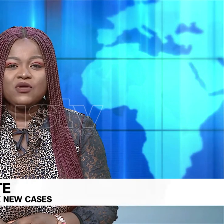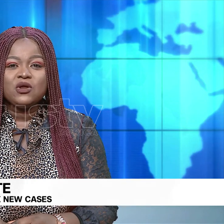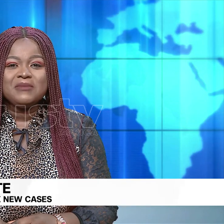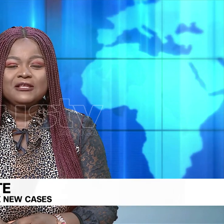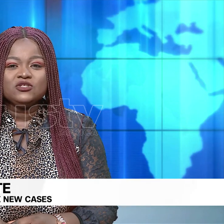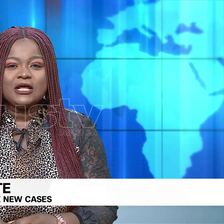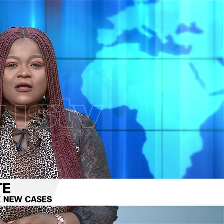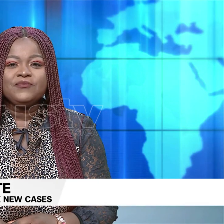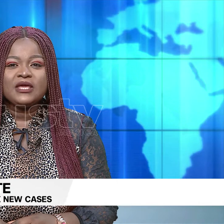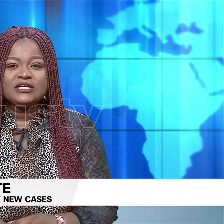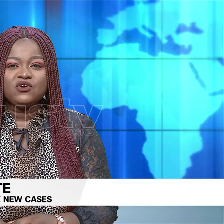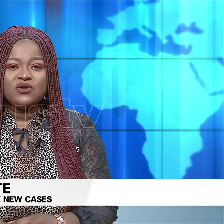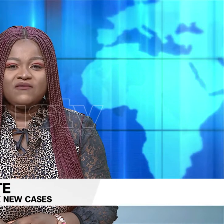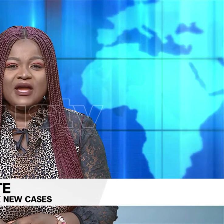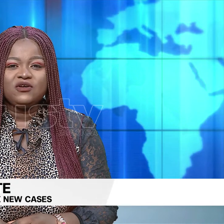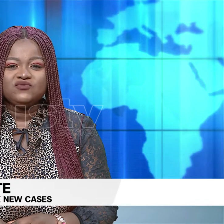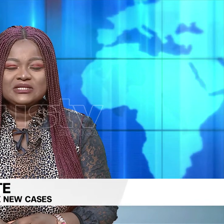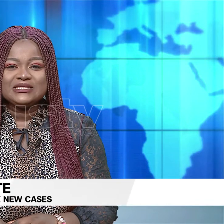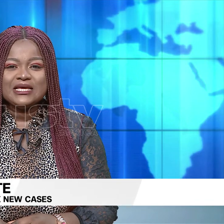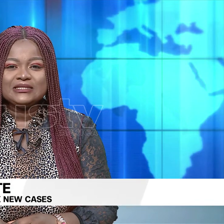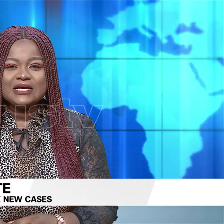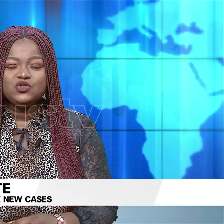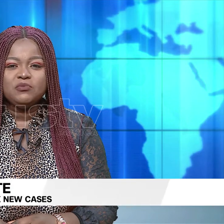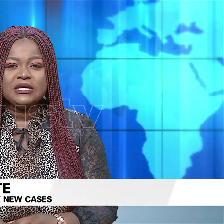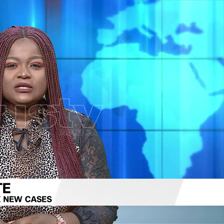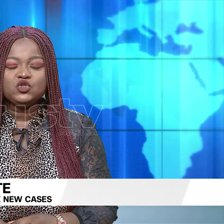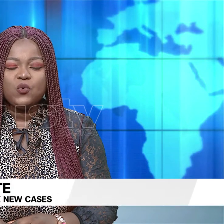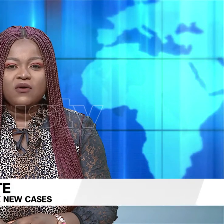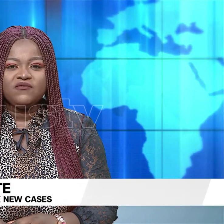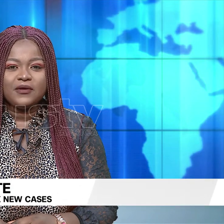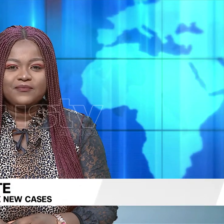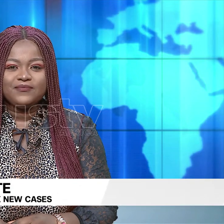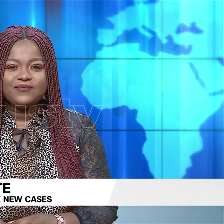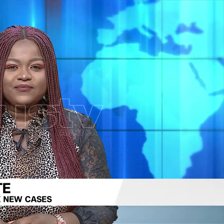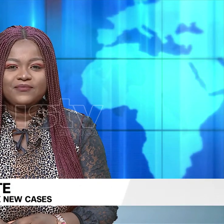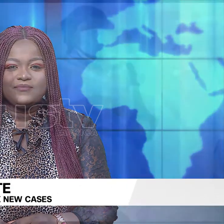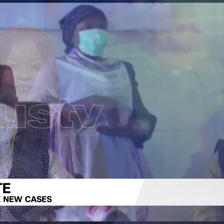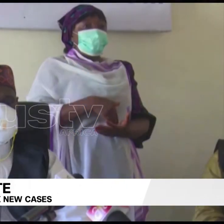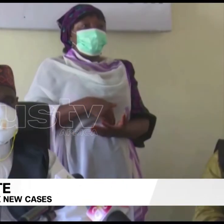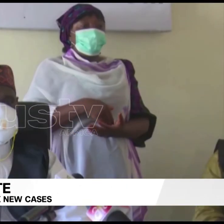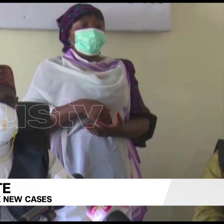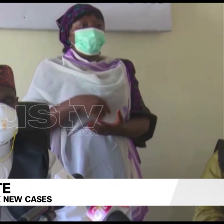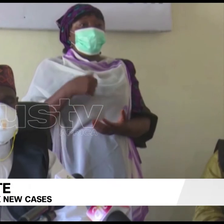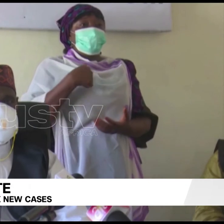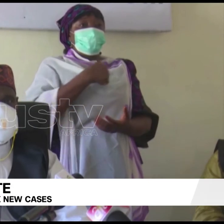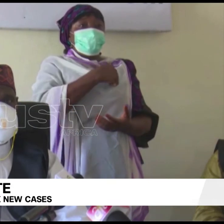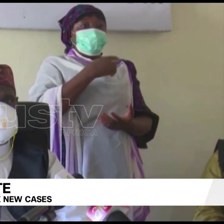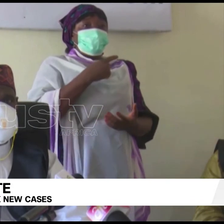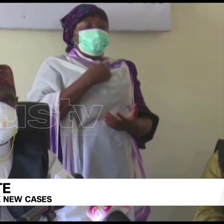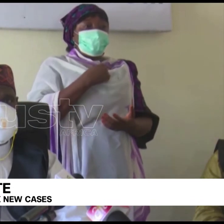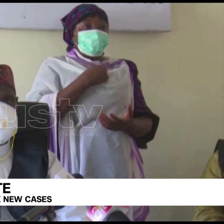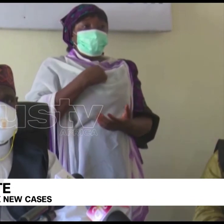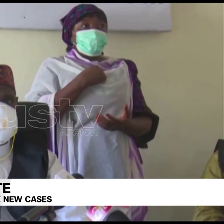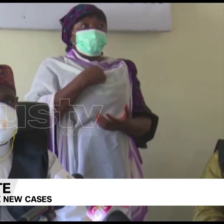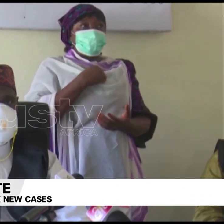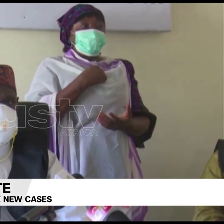it. Now, it don't make the total case for coronavirus for the state to be 12. We had sent